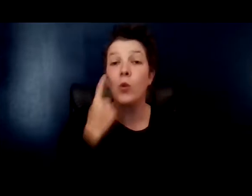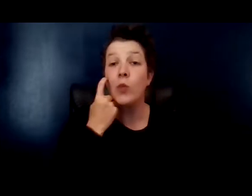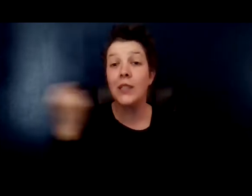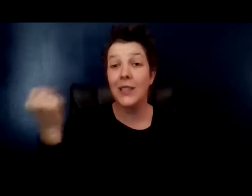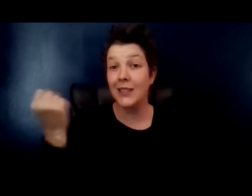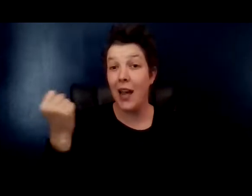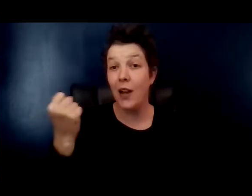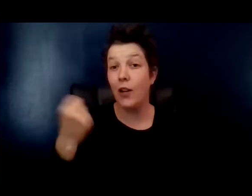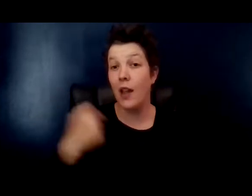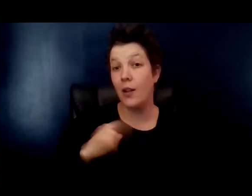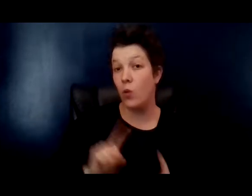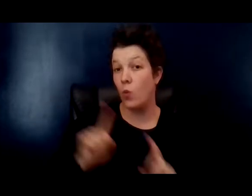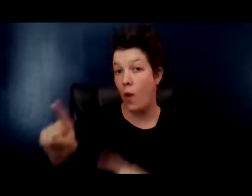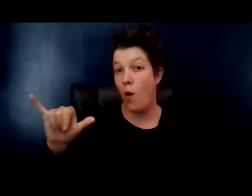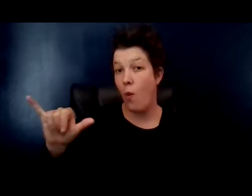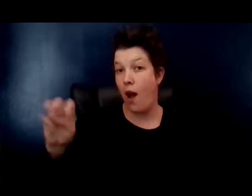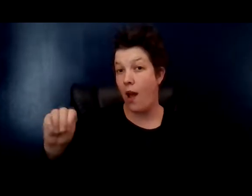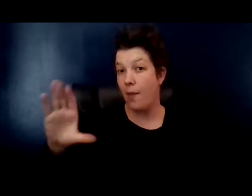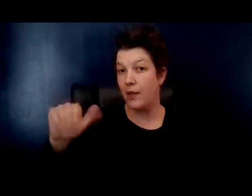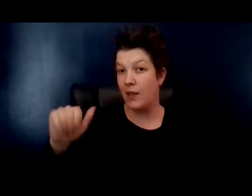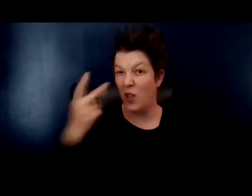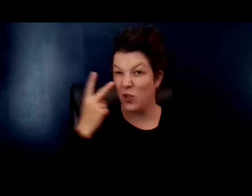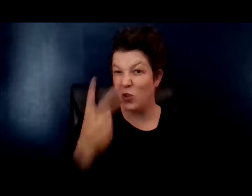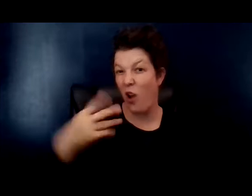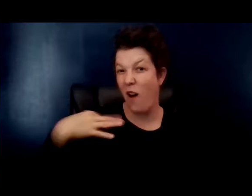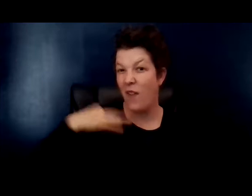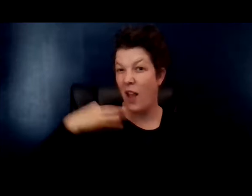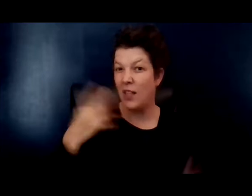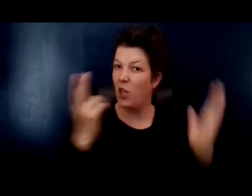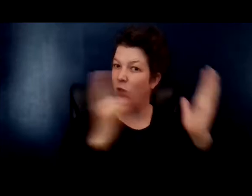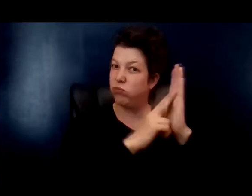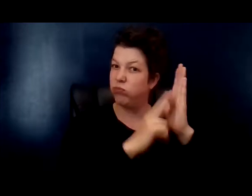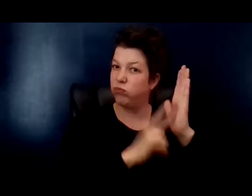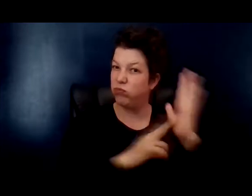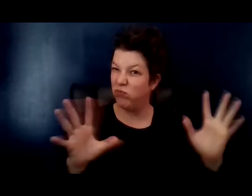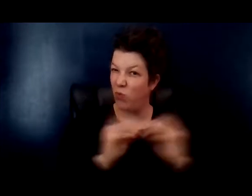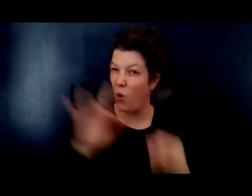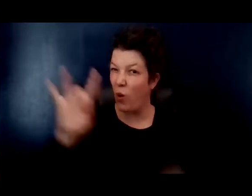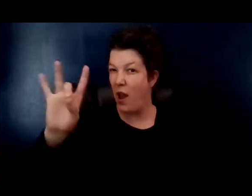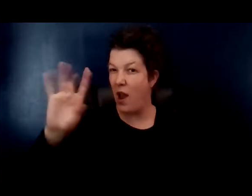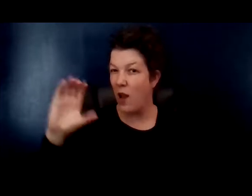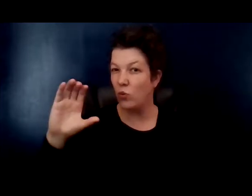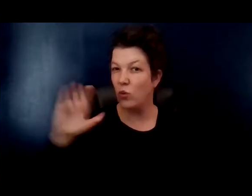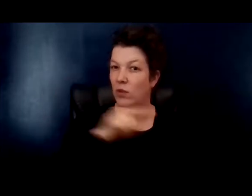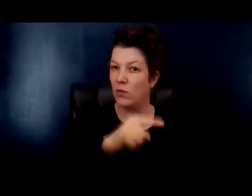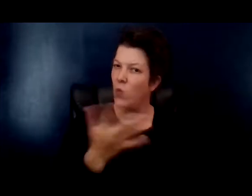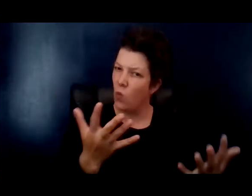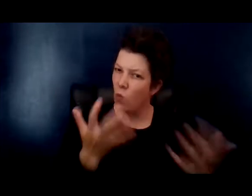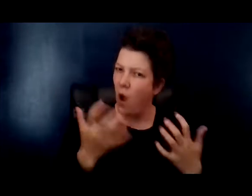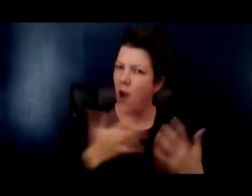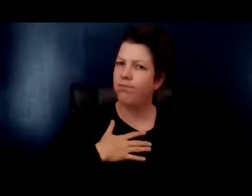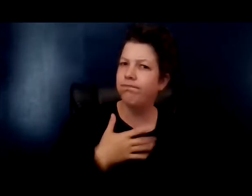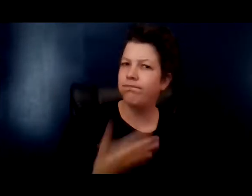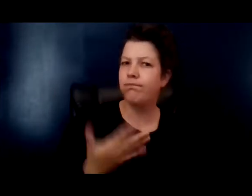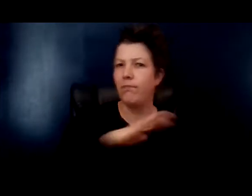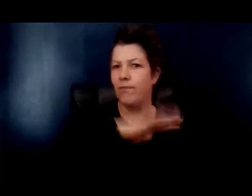YMCA where over 800 people signed up that day to go out and help people, strangers they didn't even know. Speaks volumes to